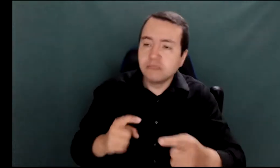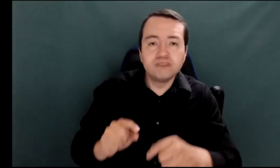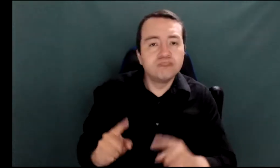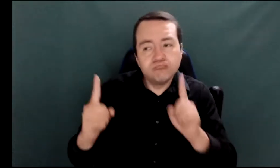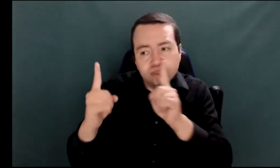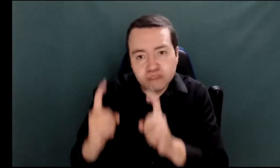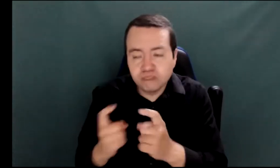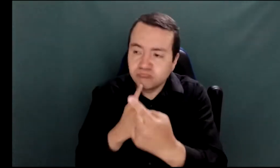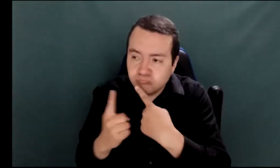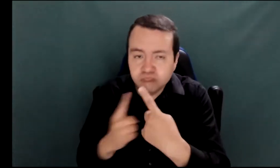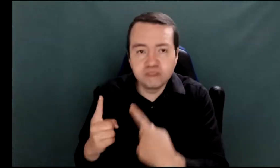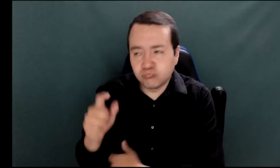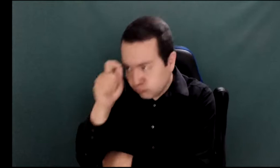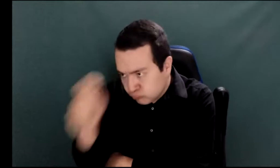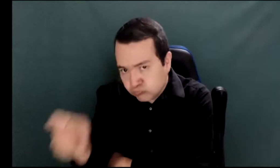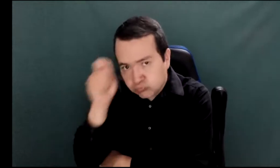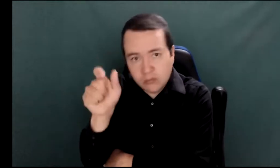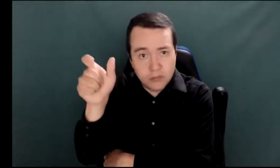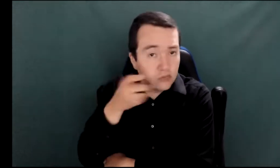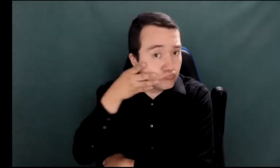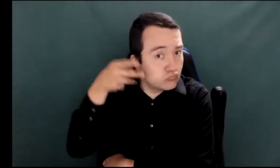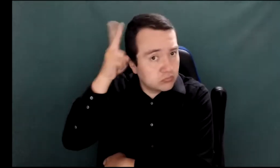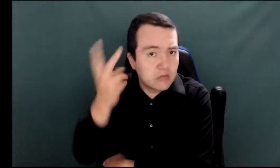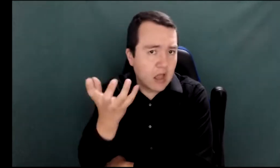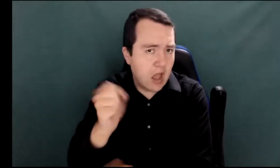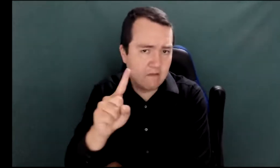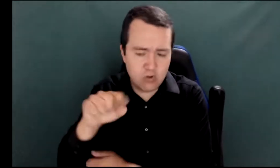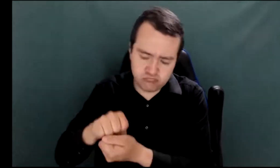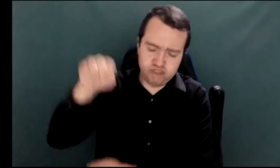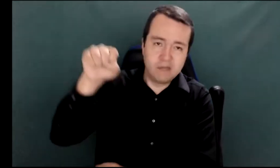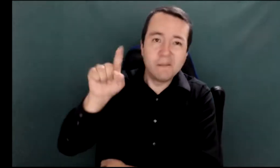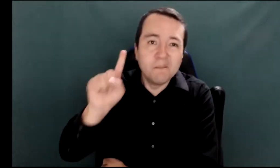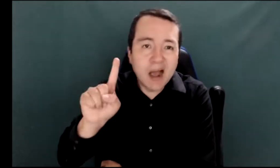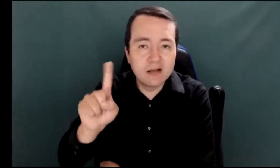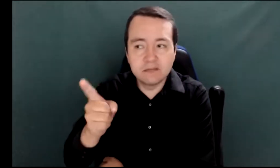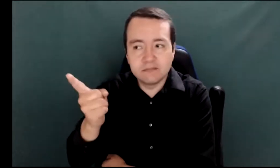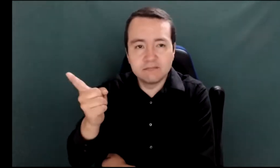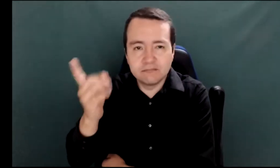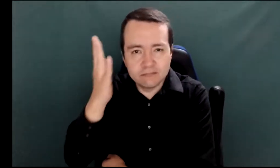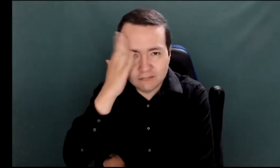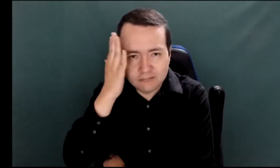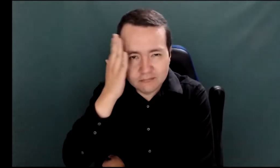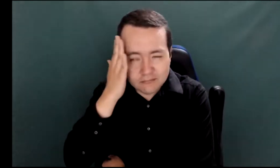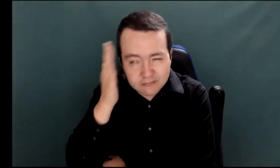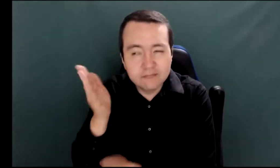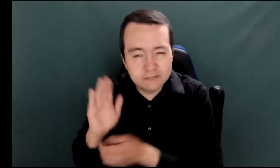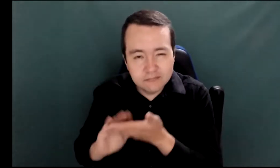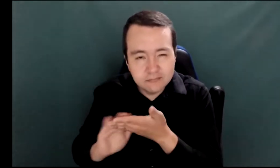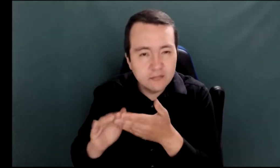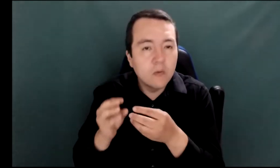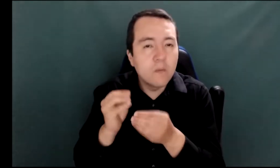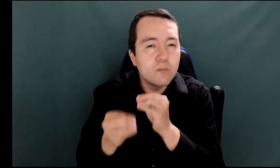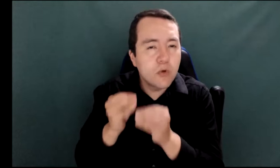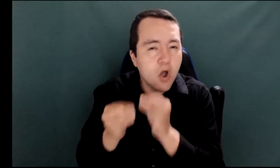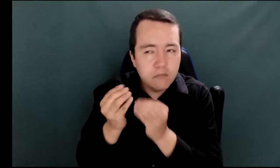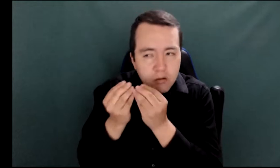contribute to the community, can also share values. And the person without the doctorate may